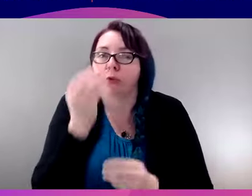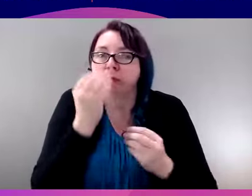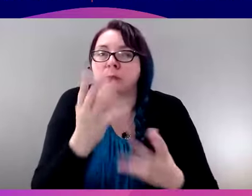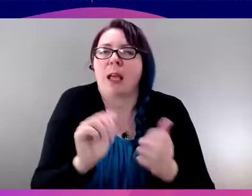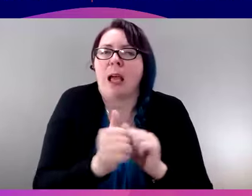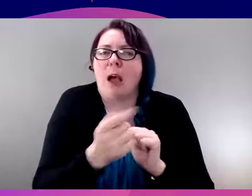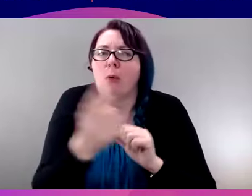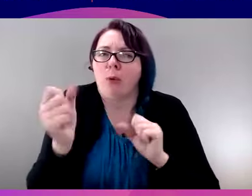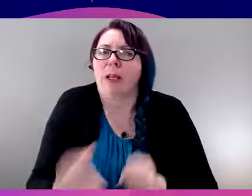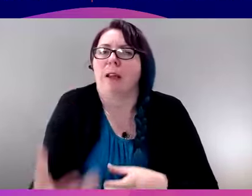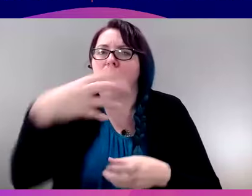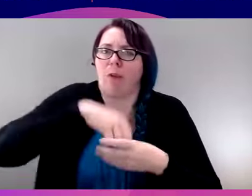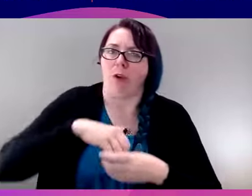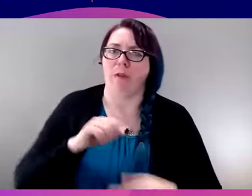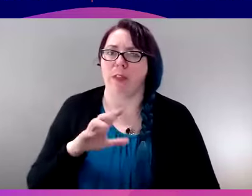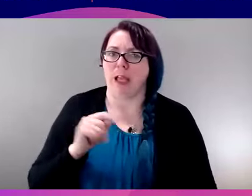ACT project.